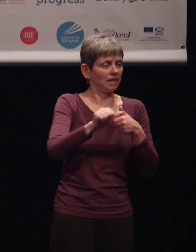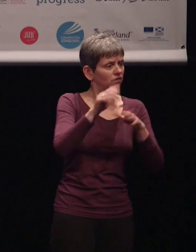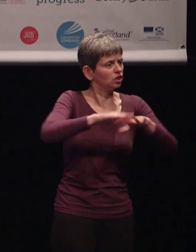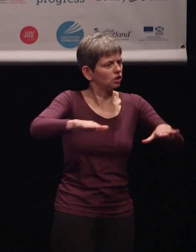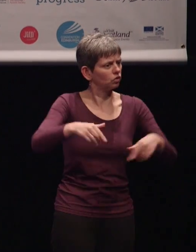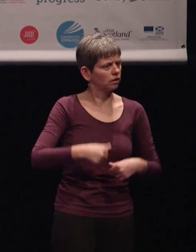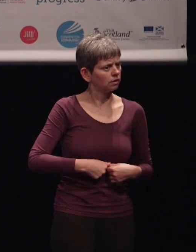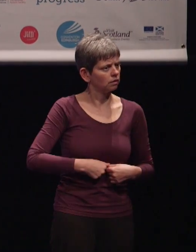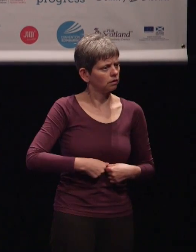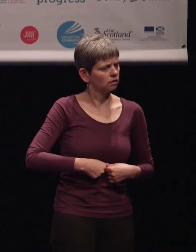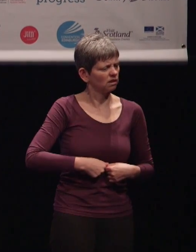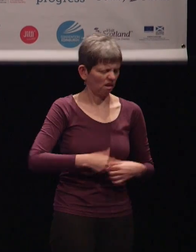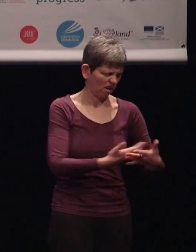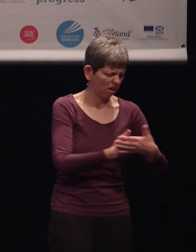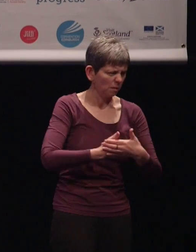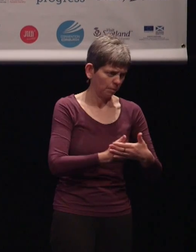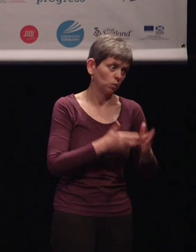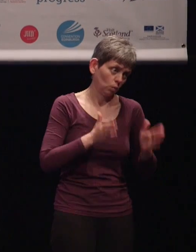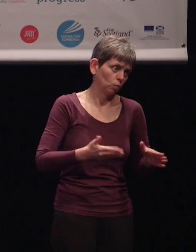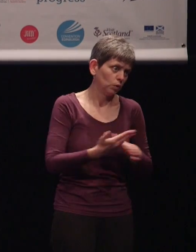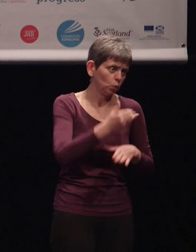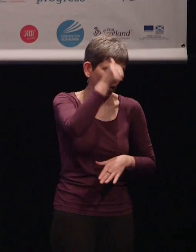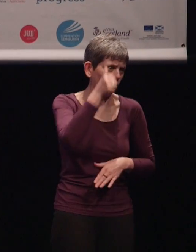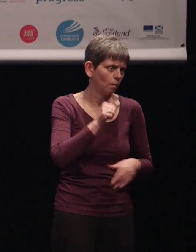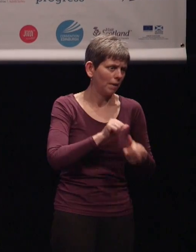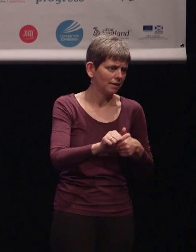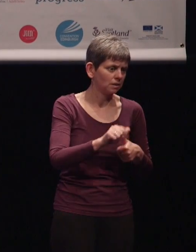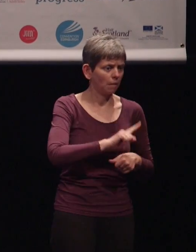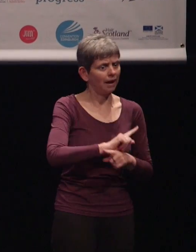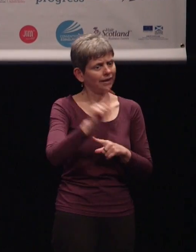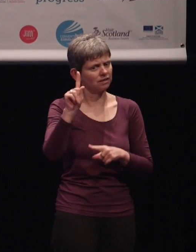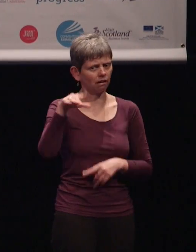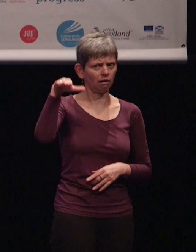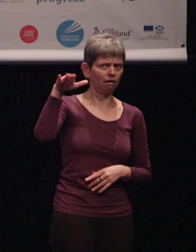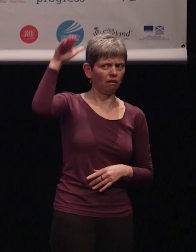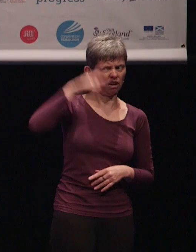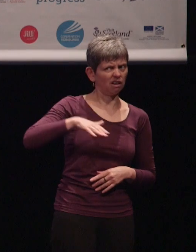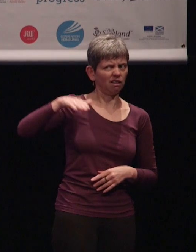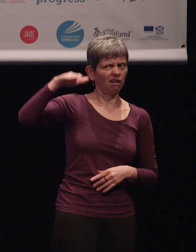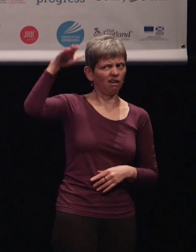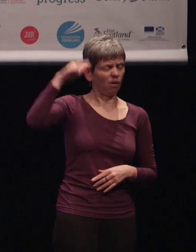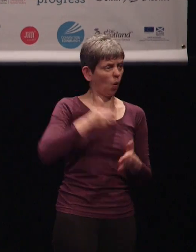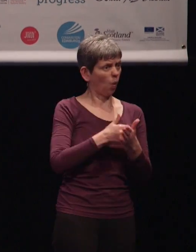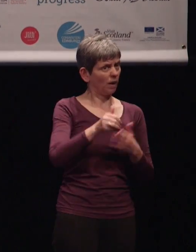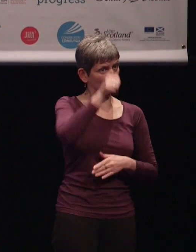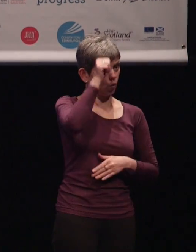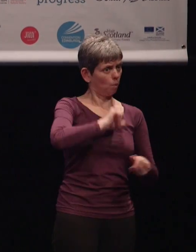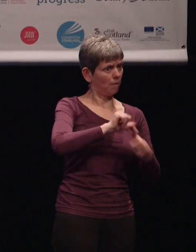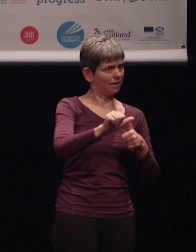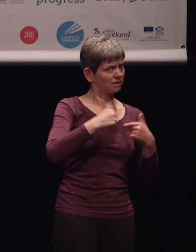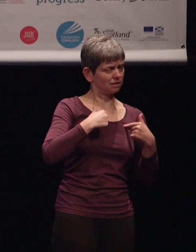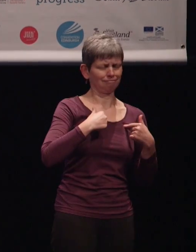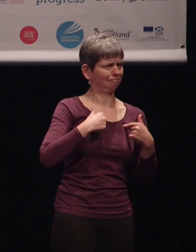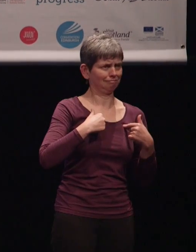them. But later on, our children normally shows us that we don't know always what's best for them. So